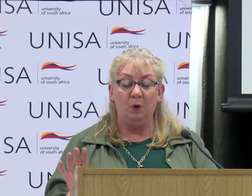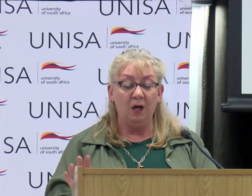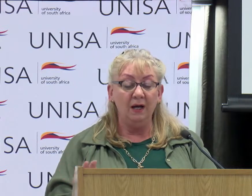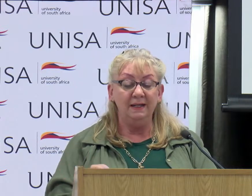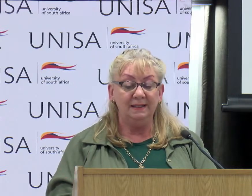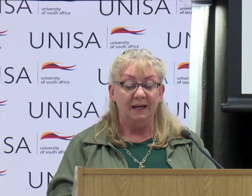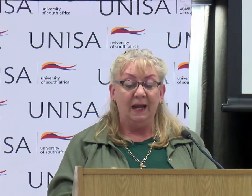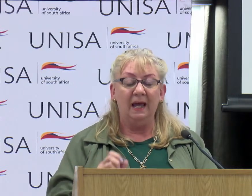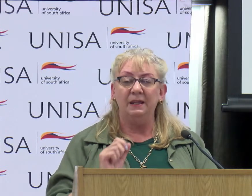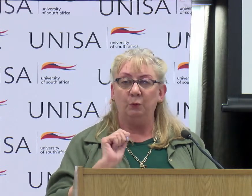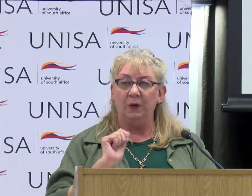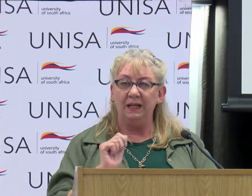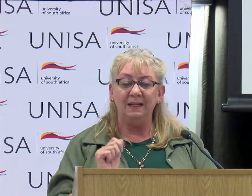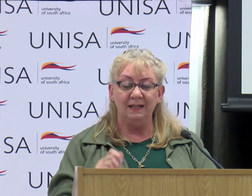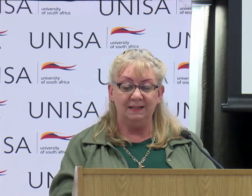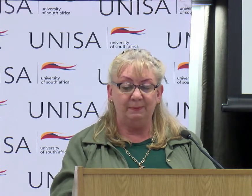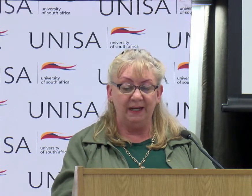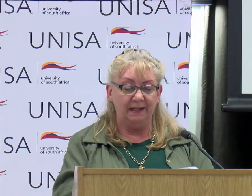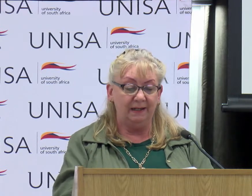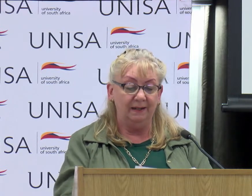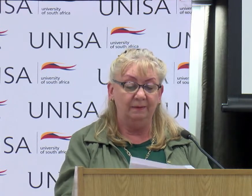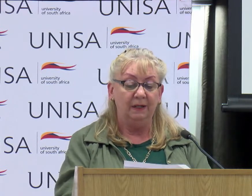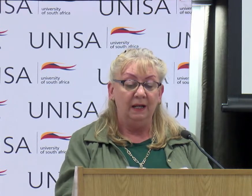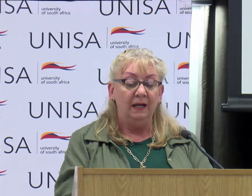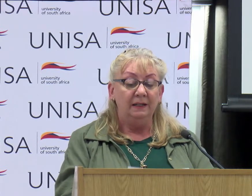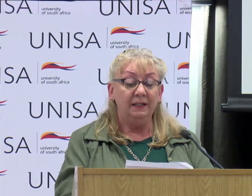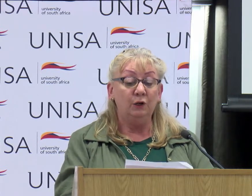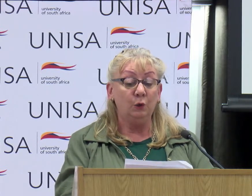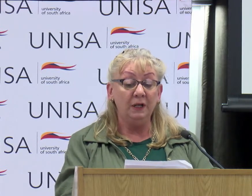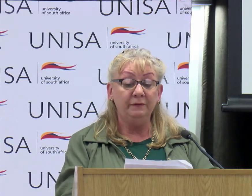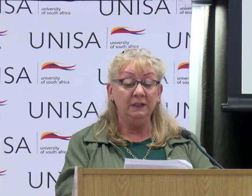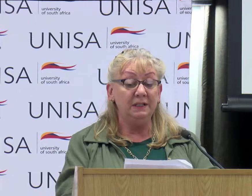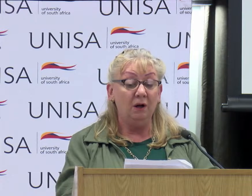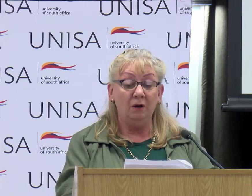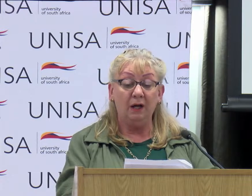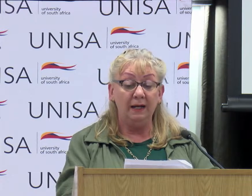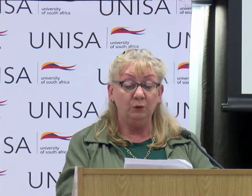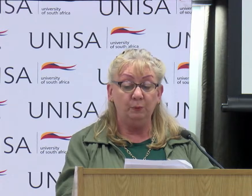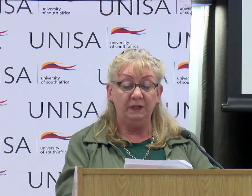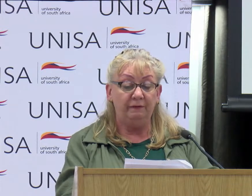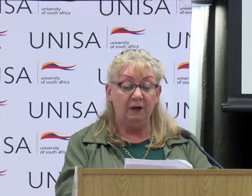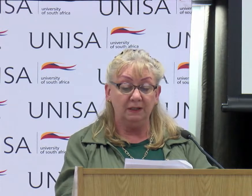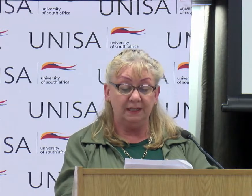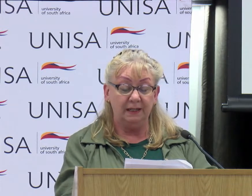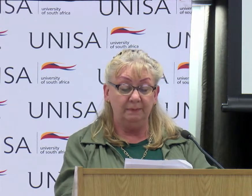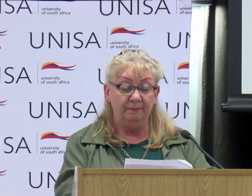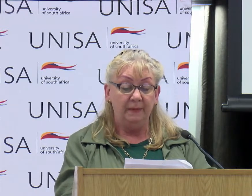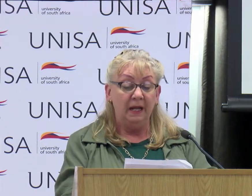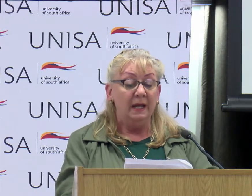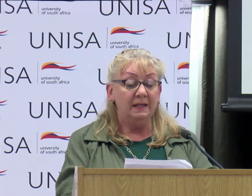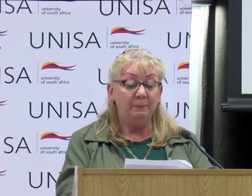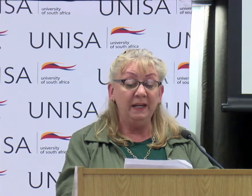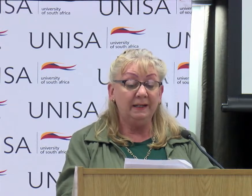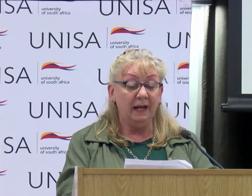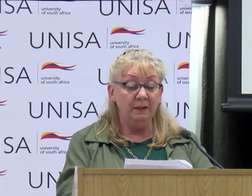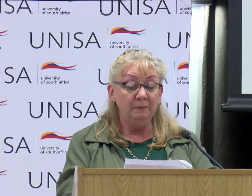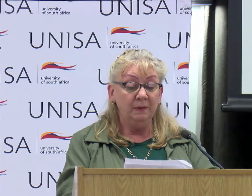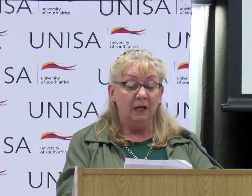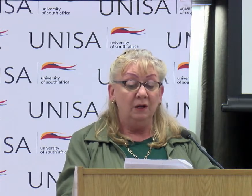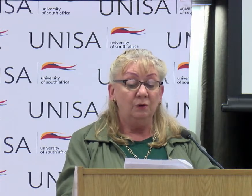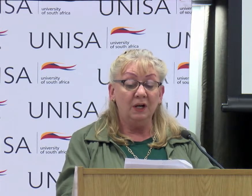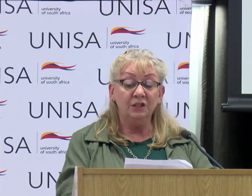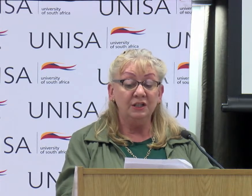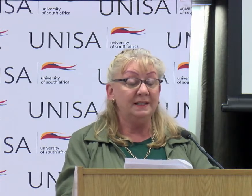is wide and the wedding is big. Die groot wild jaag uit op die vlakte. The big